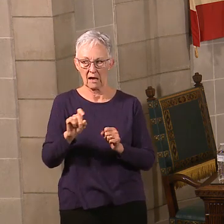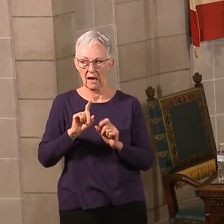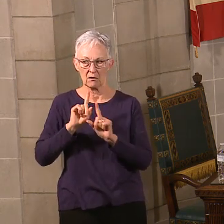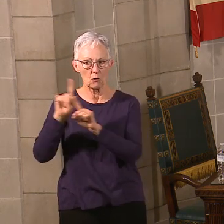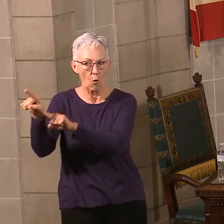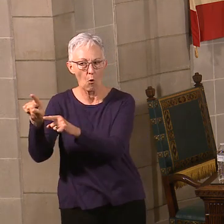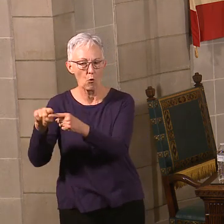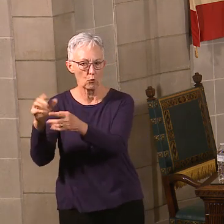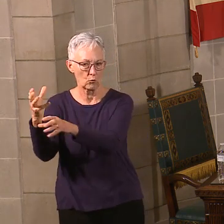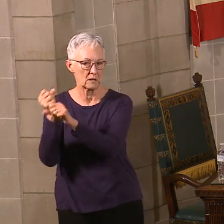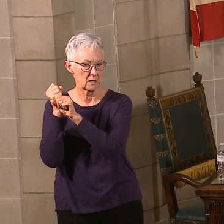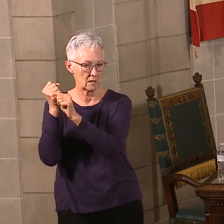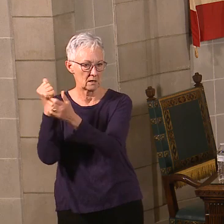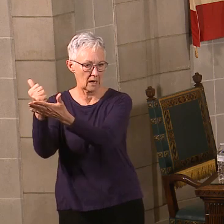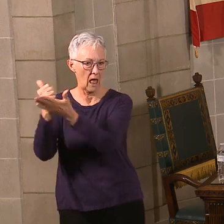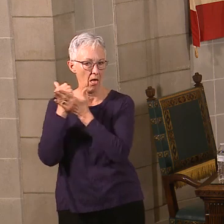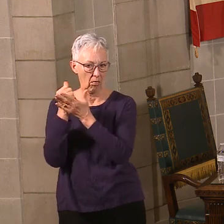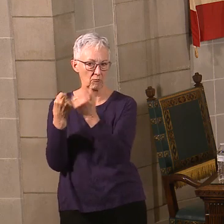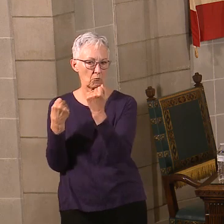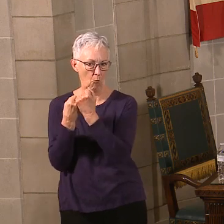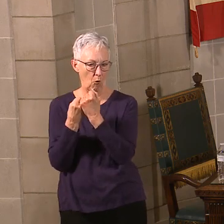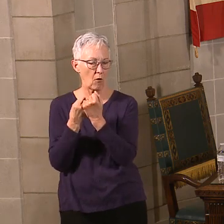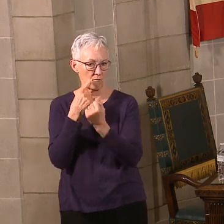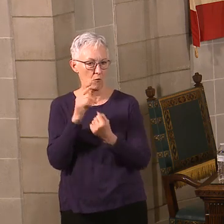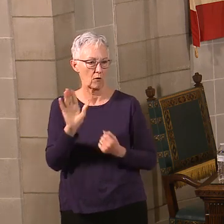this important topic.